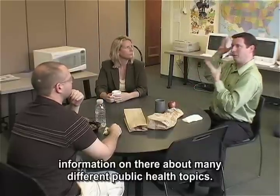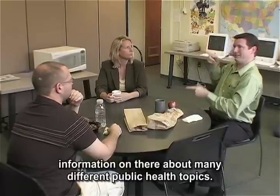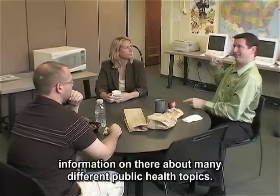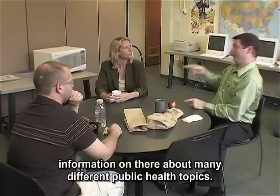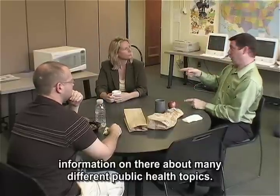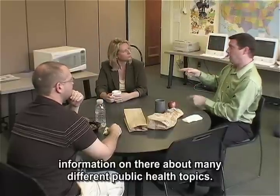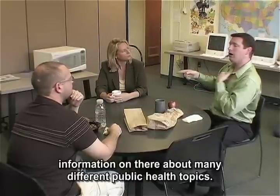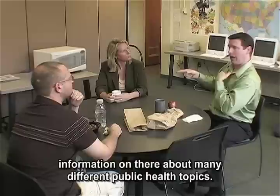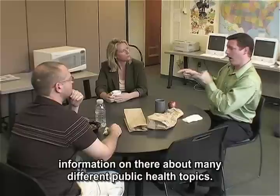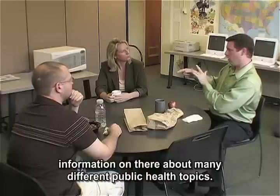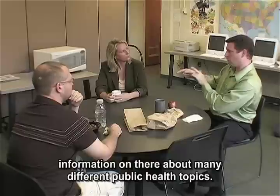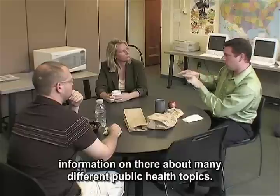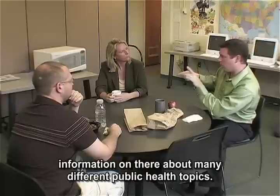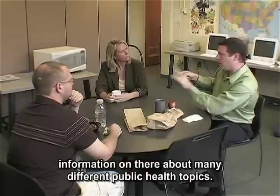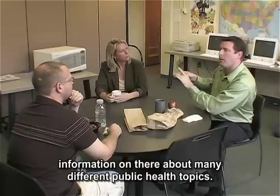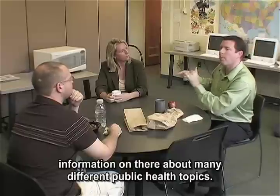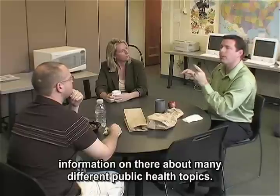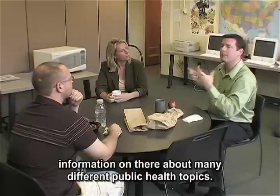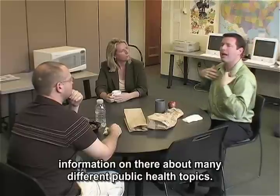about many different public health topics.